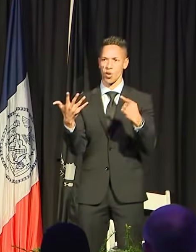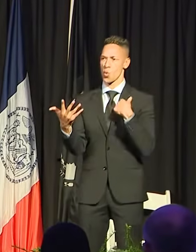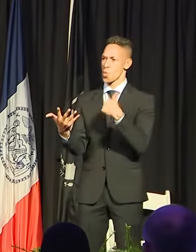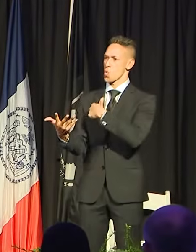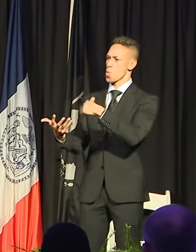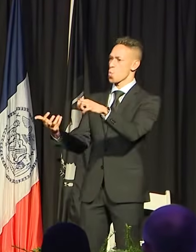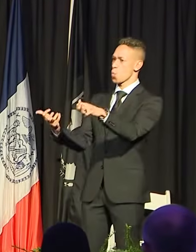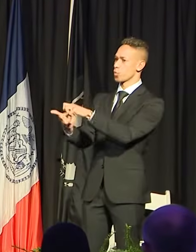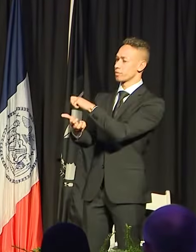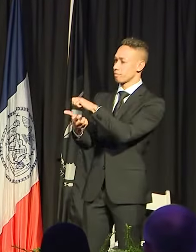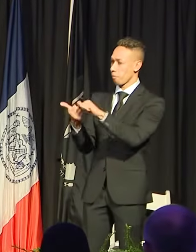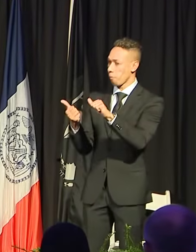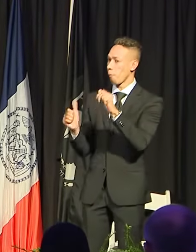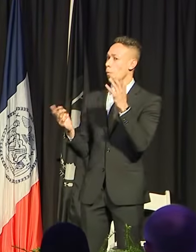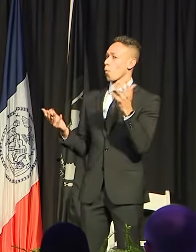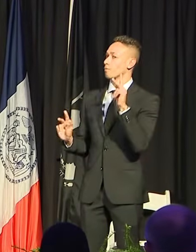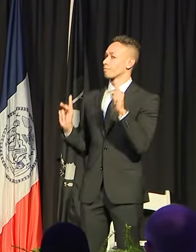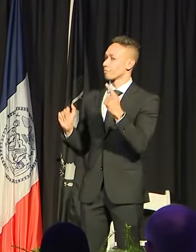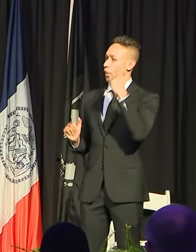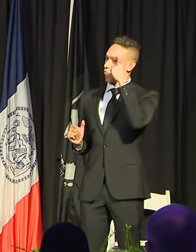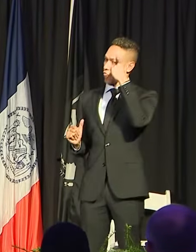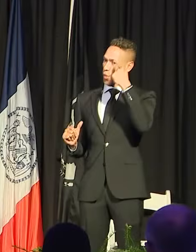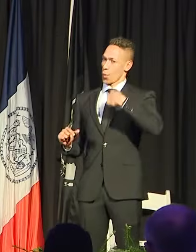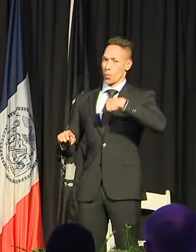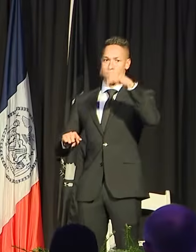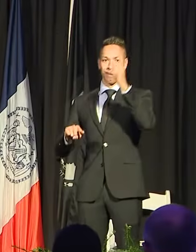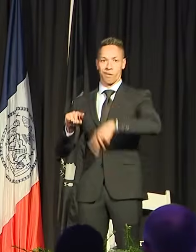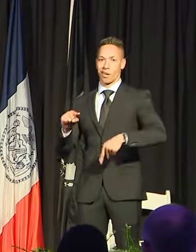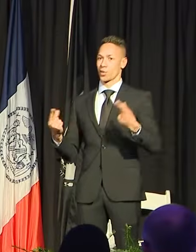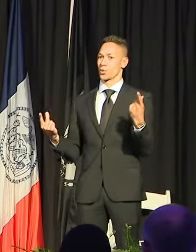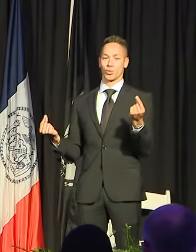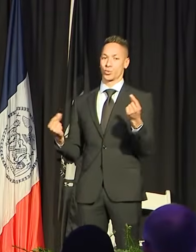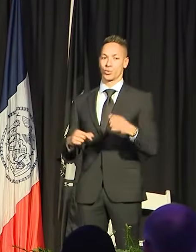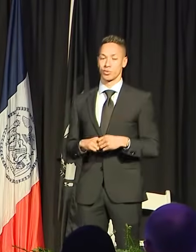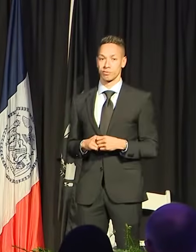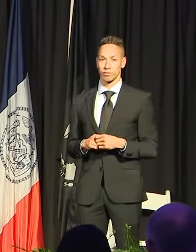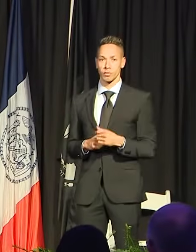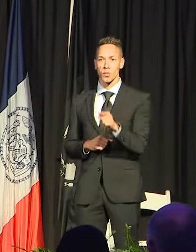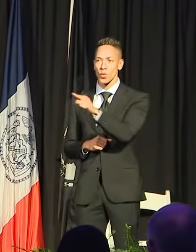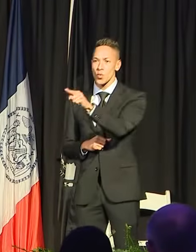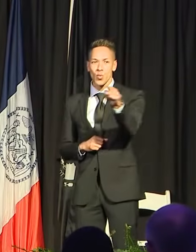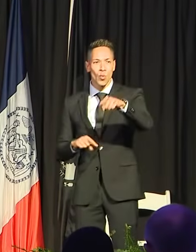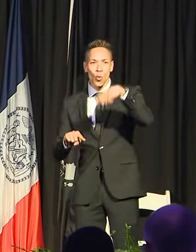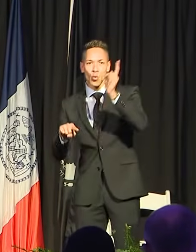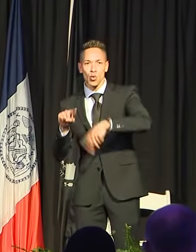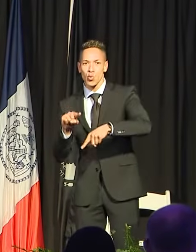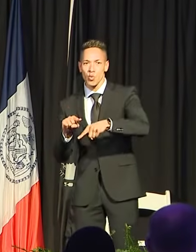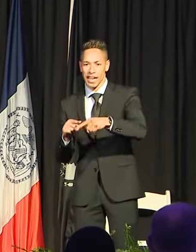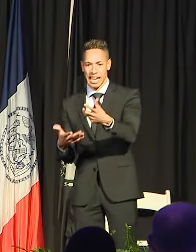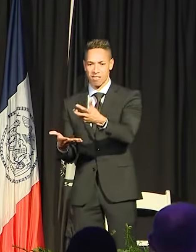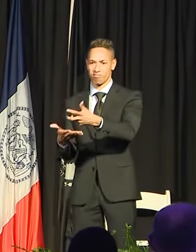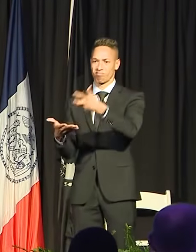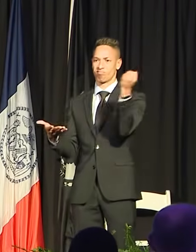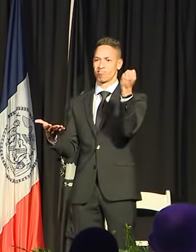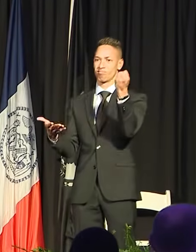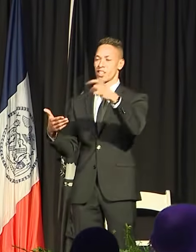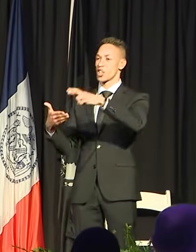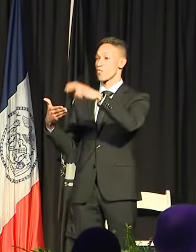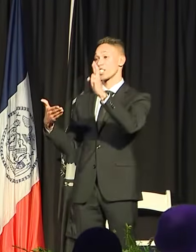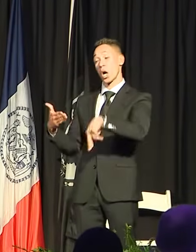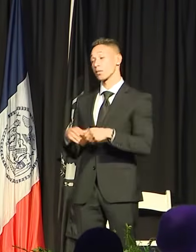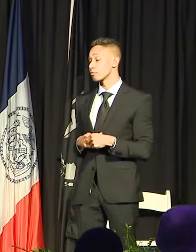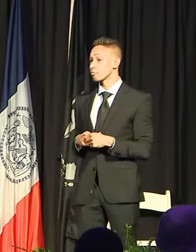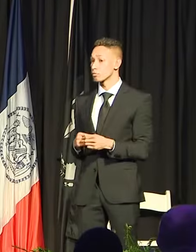shattered what people thought we couldn't do. And you can't take away the results. You can't take